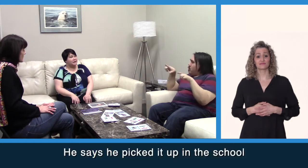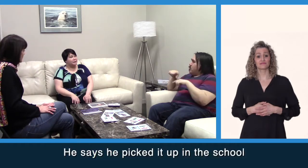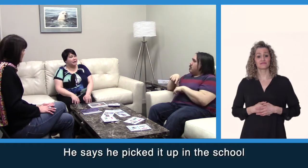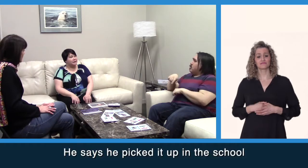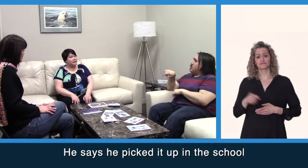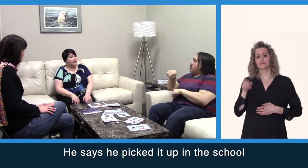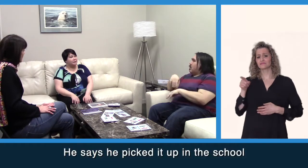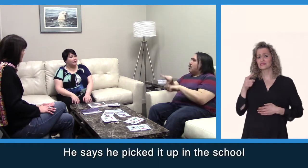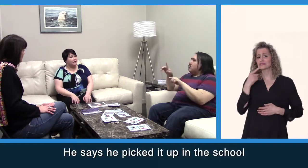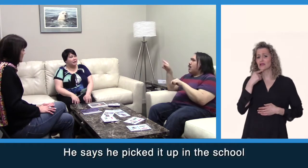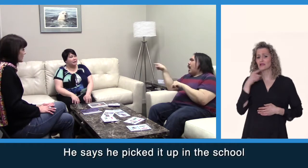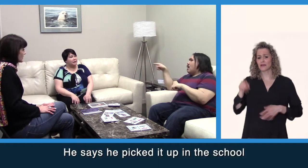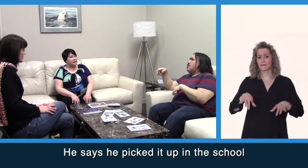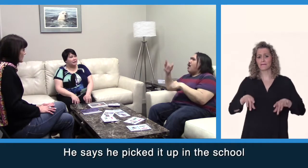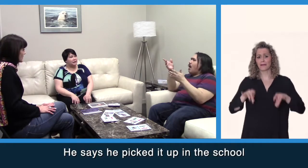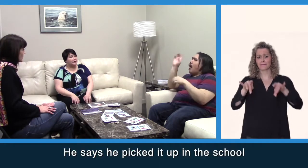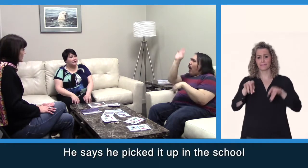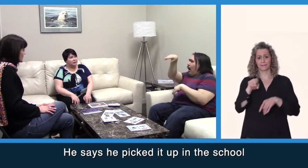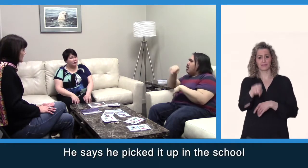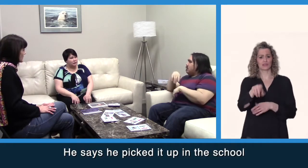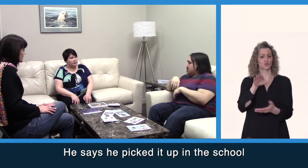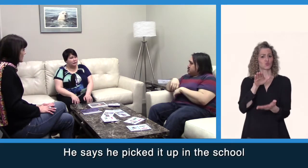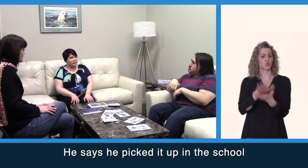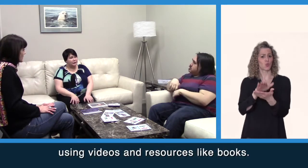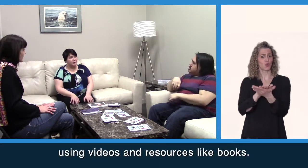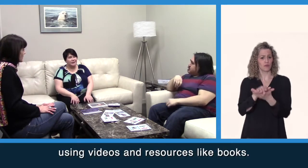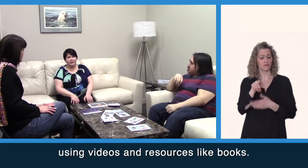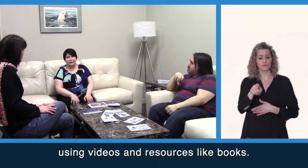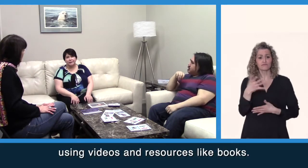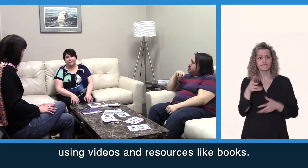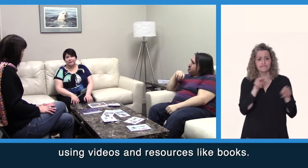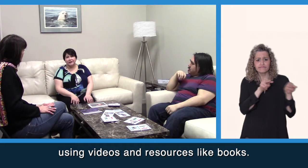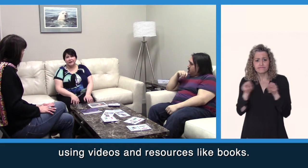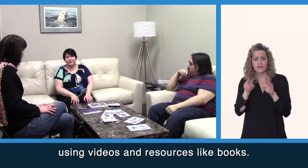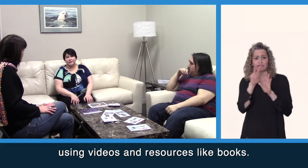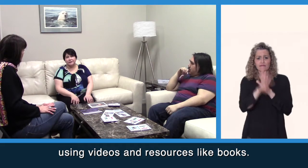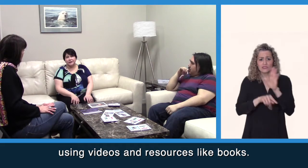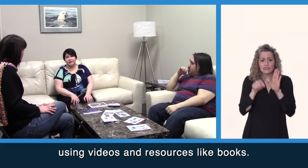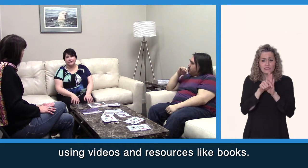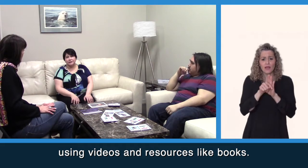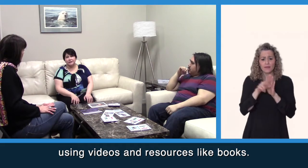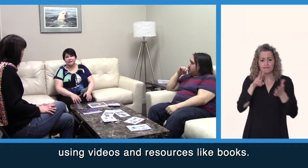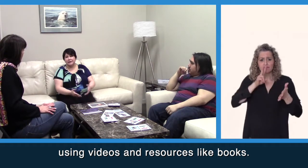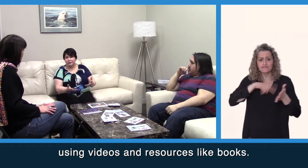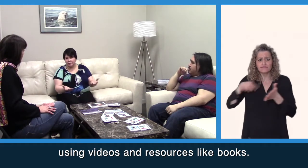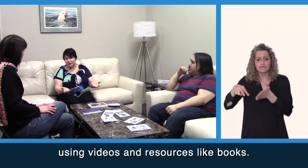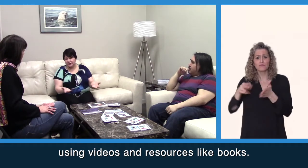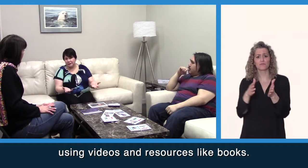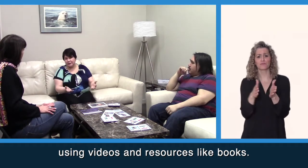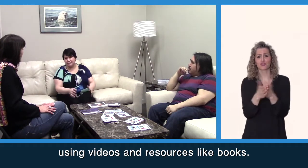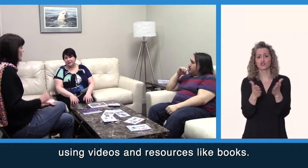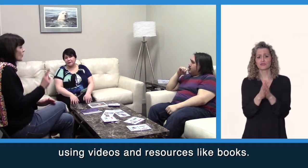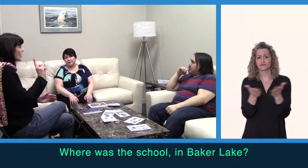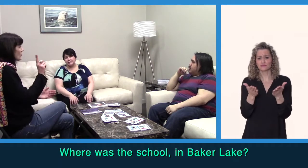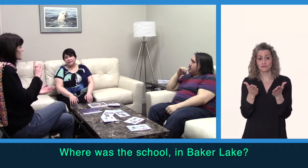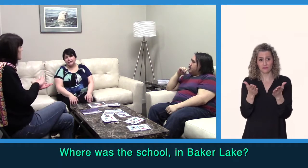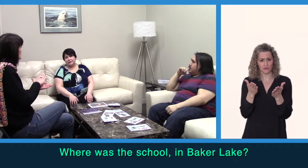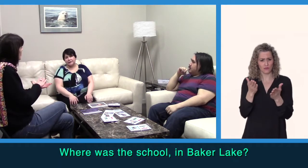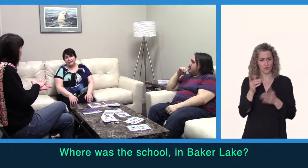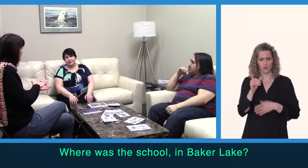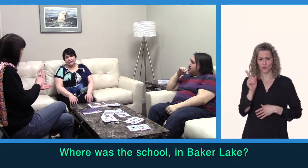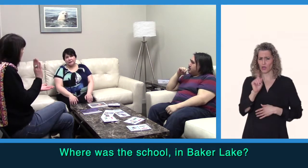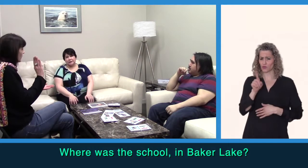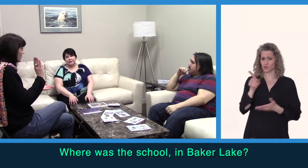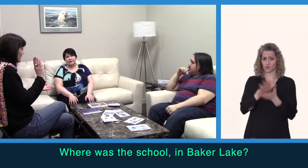He said he picked it up in the school using videos and resources like books. Mm-hmm. Where is